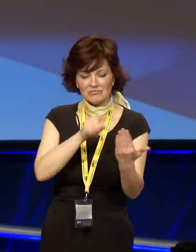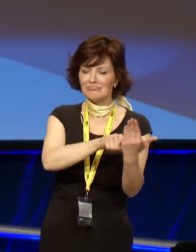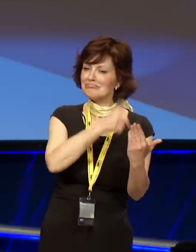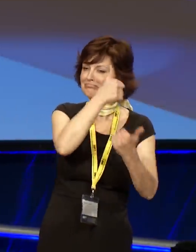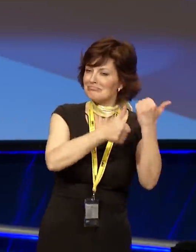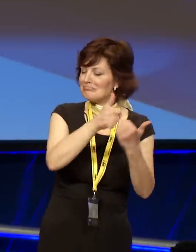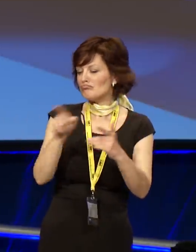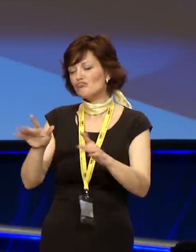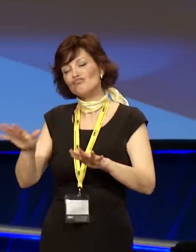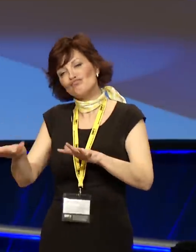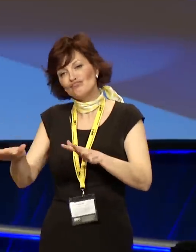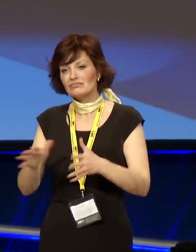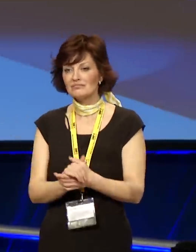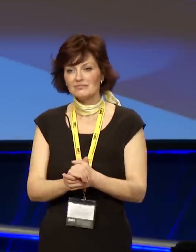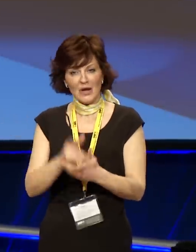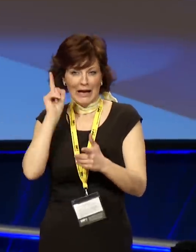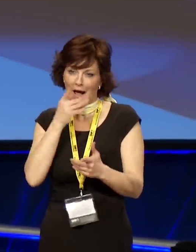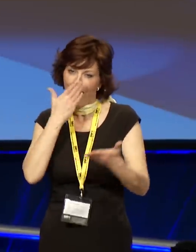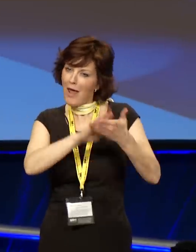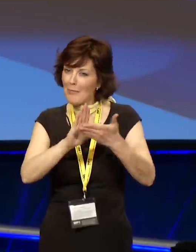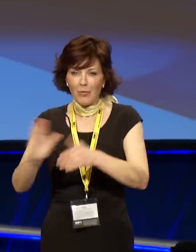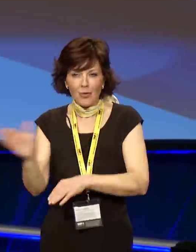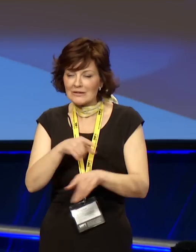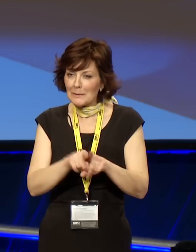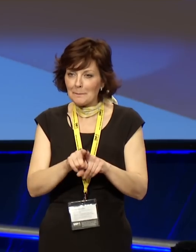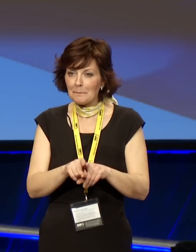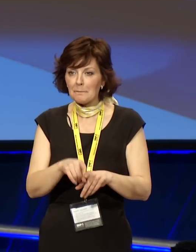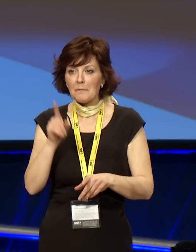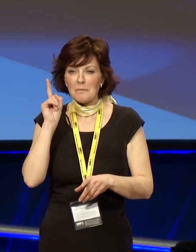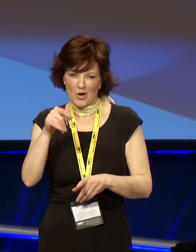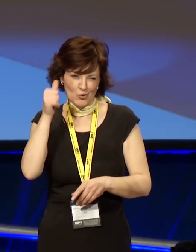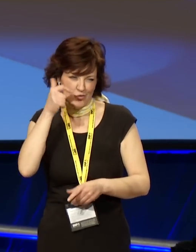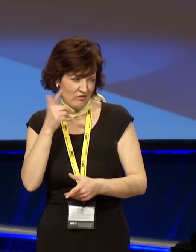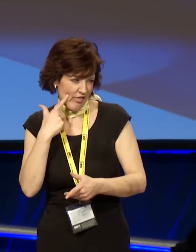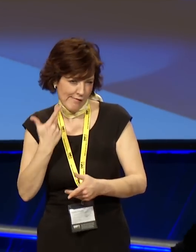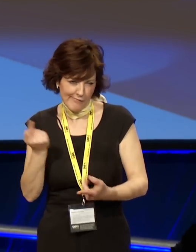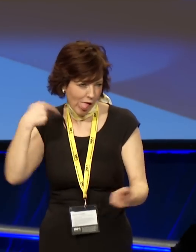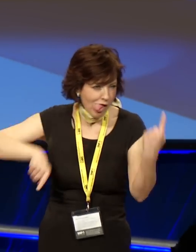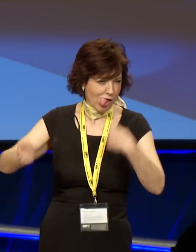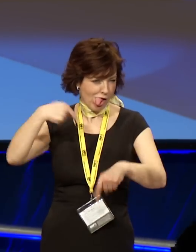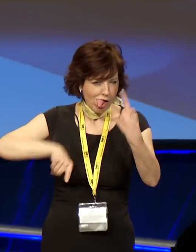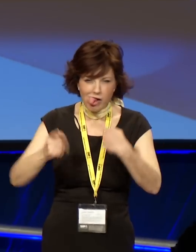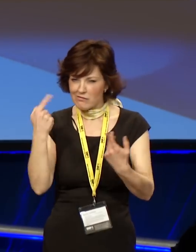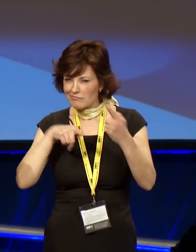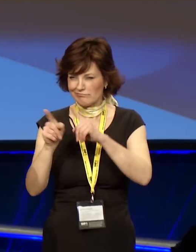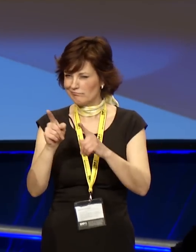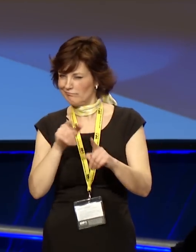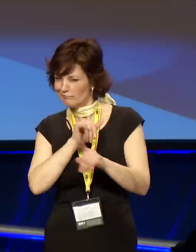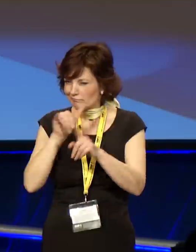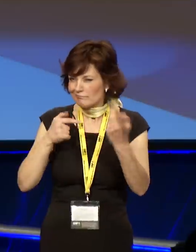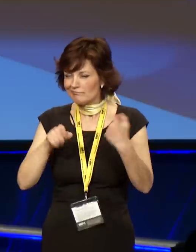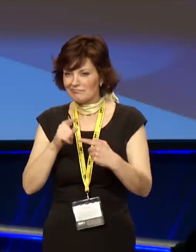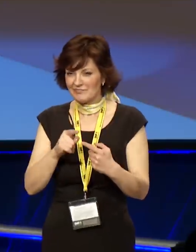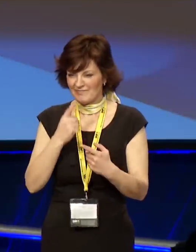as Her Majesty's Treasury. In terms of skullduggery and upsetting the apple cart